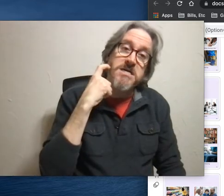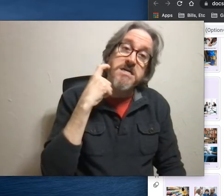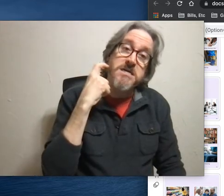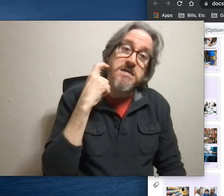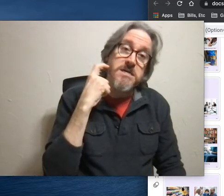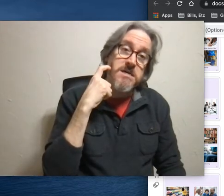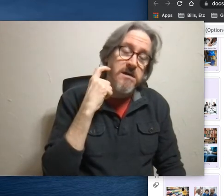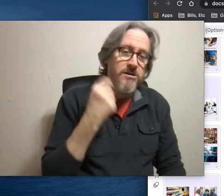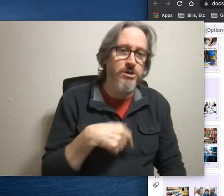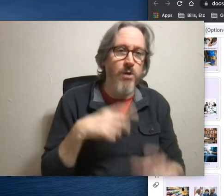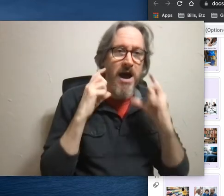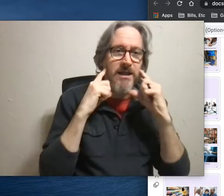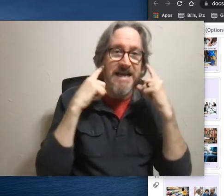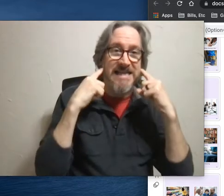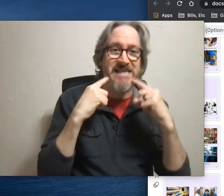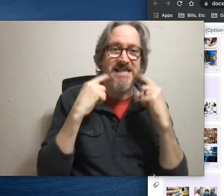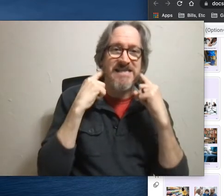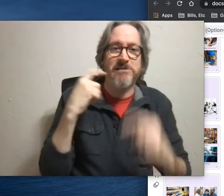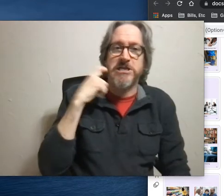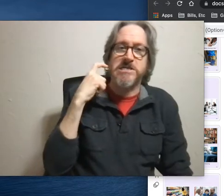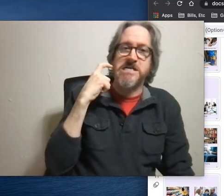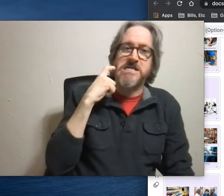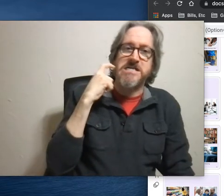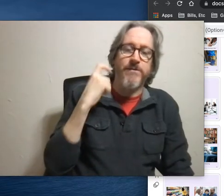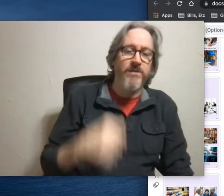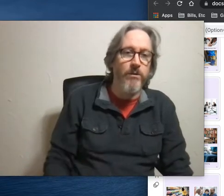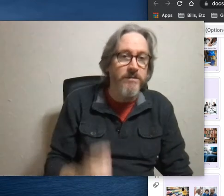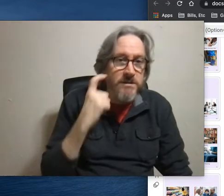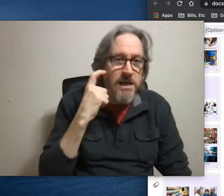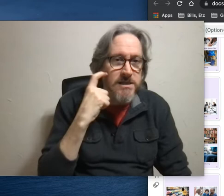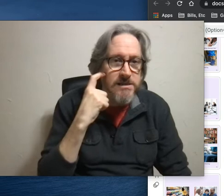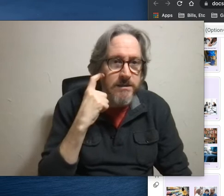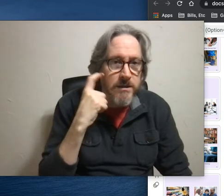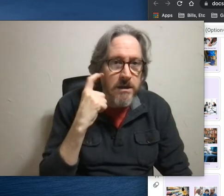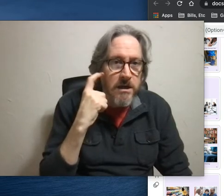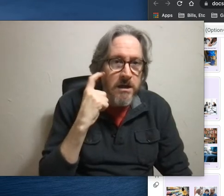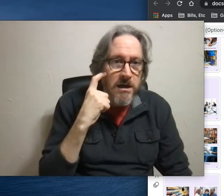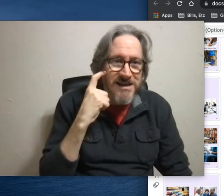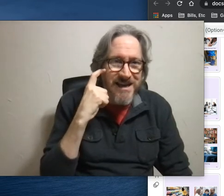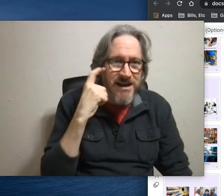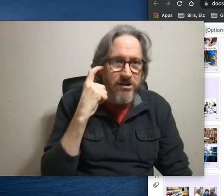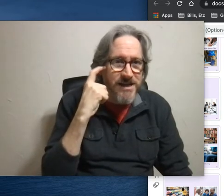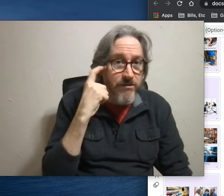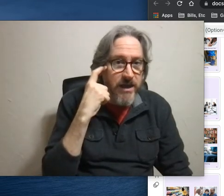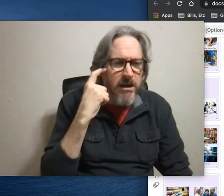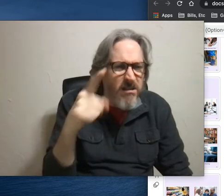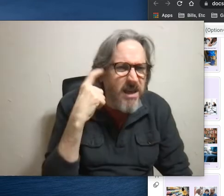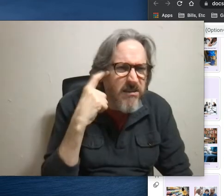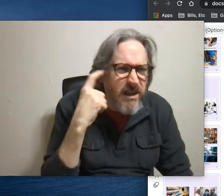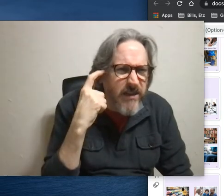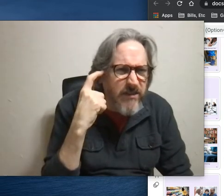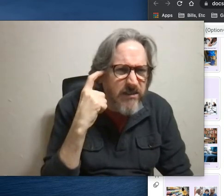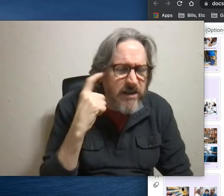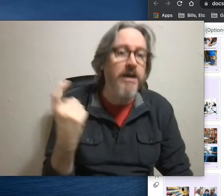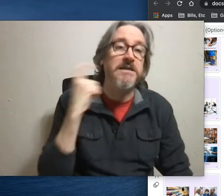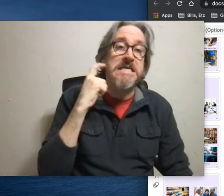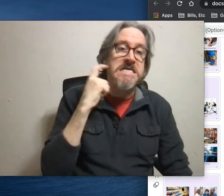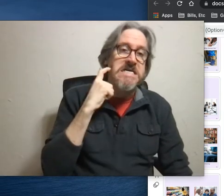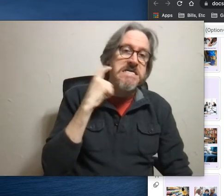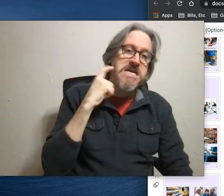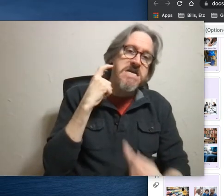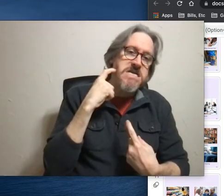jaw to highlight it's this is what they're going to do. They want dentist. Because that kind of looks like think,